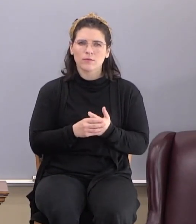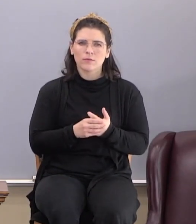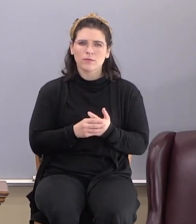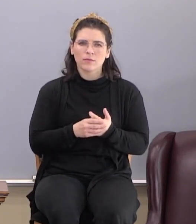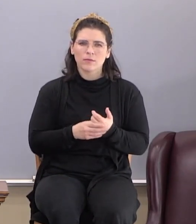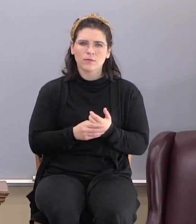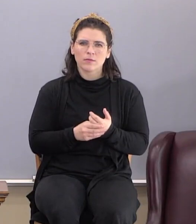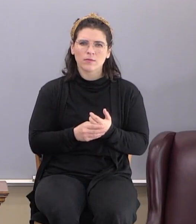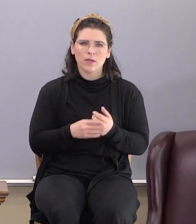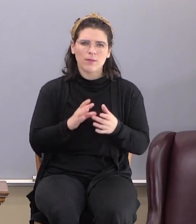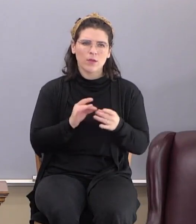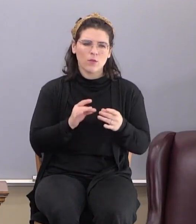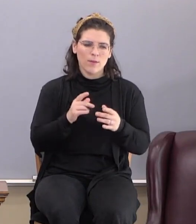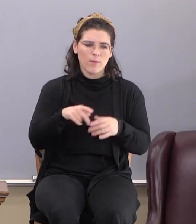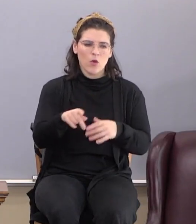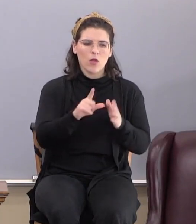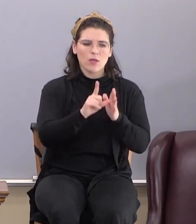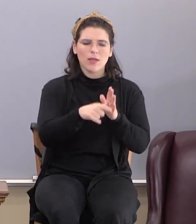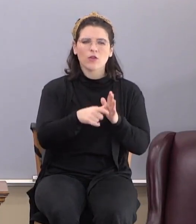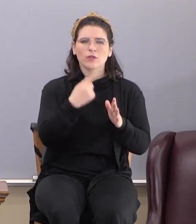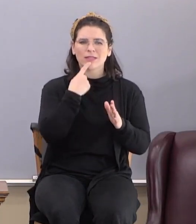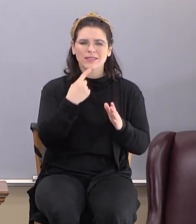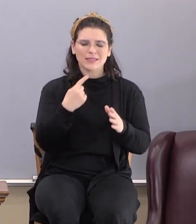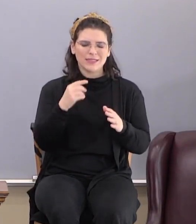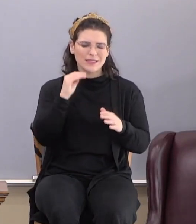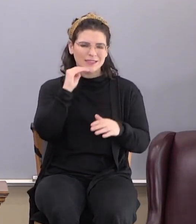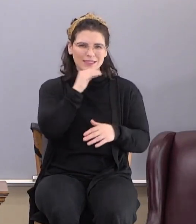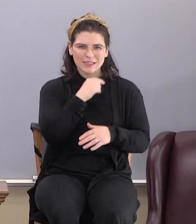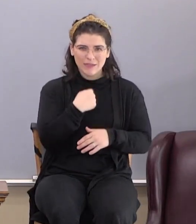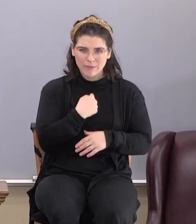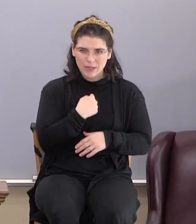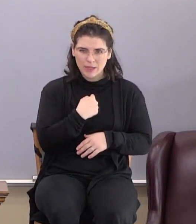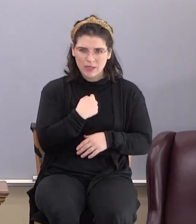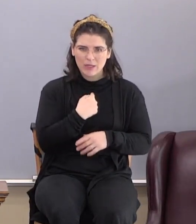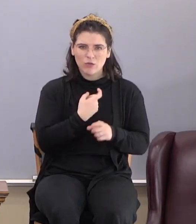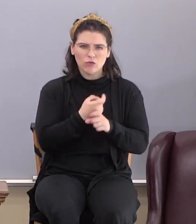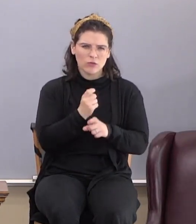on, he says, it deceived me. See, the law